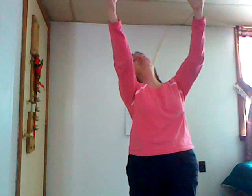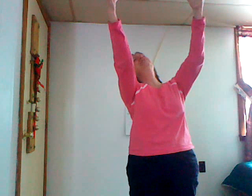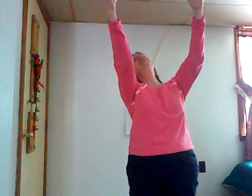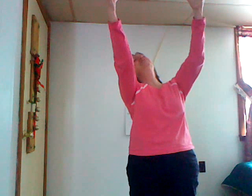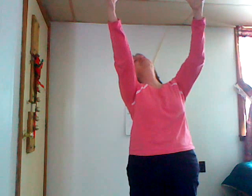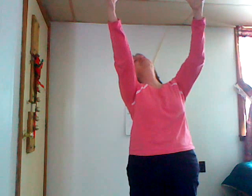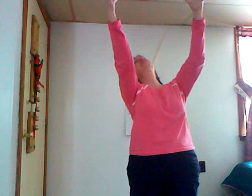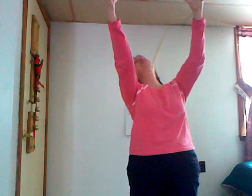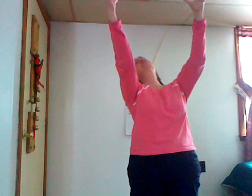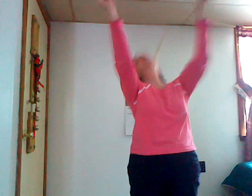I will